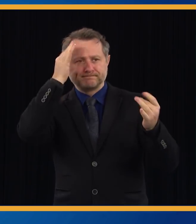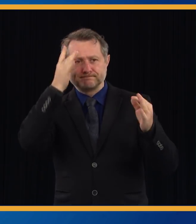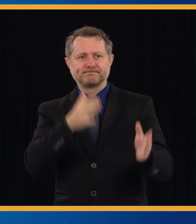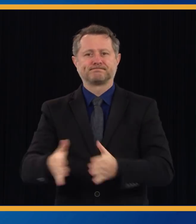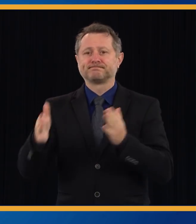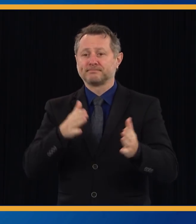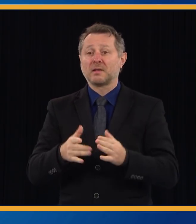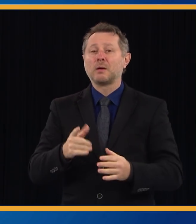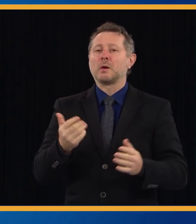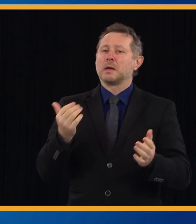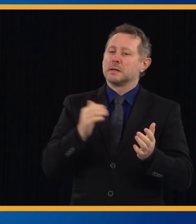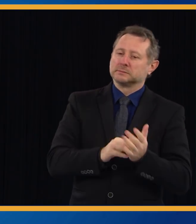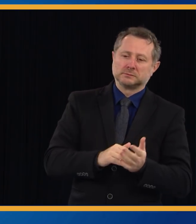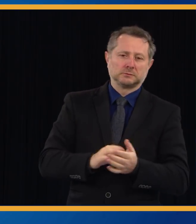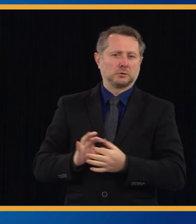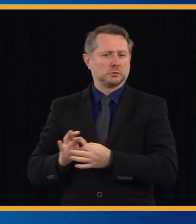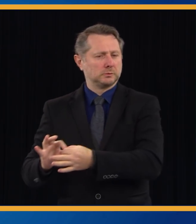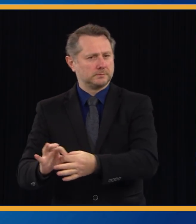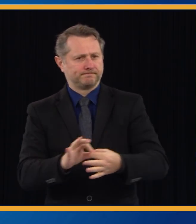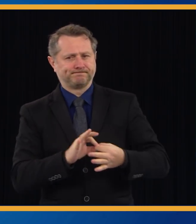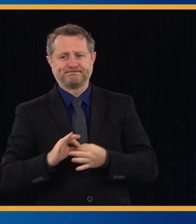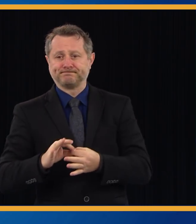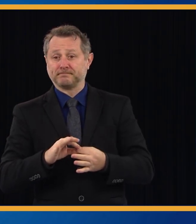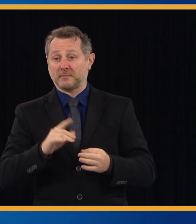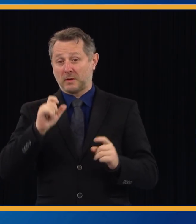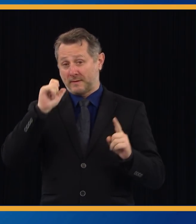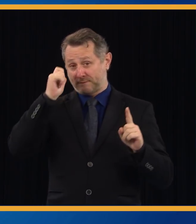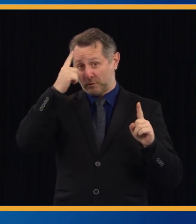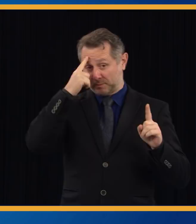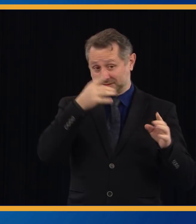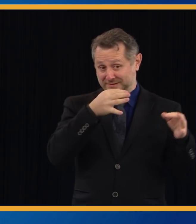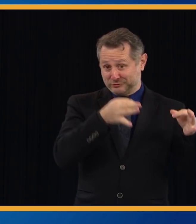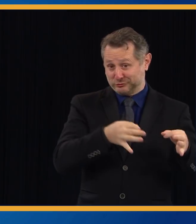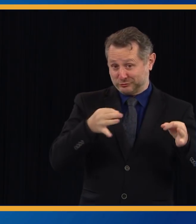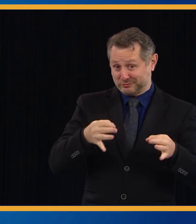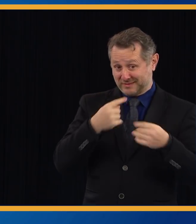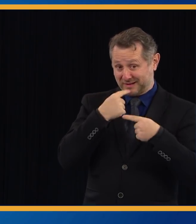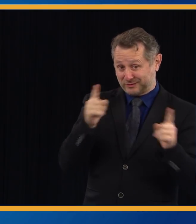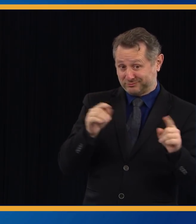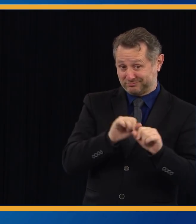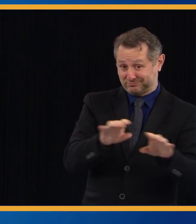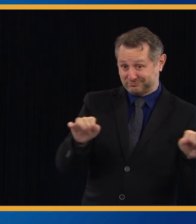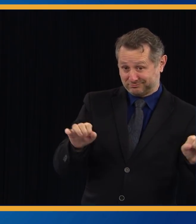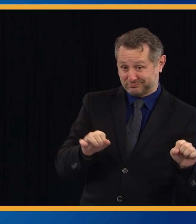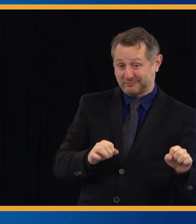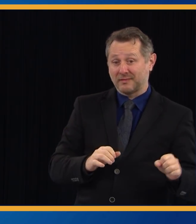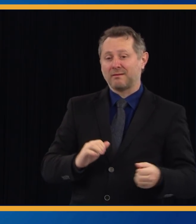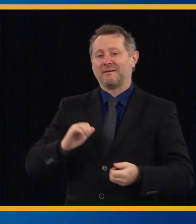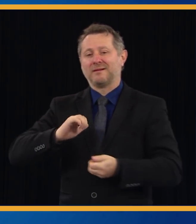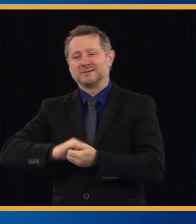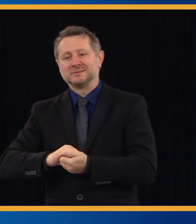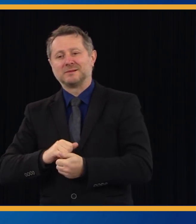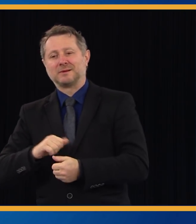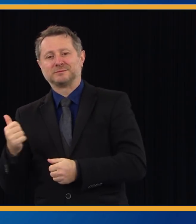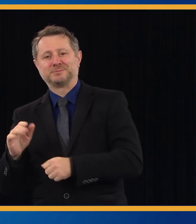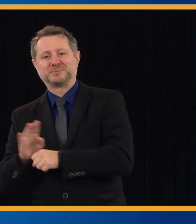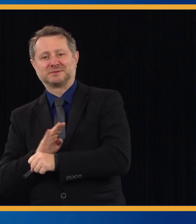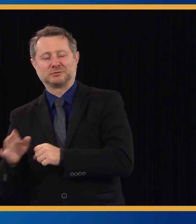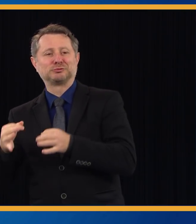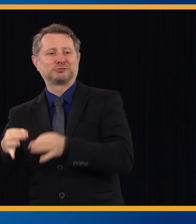two, it's governmental decisions in partnership with business